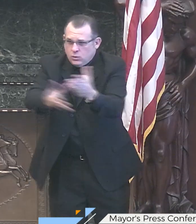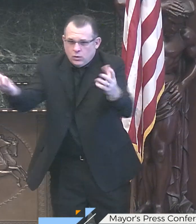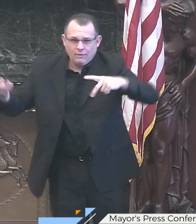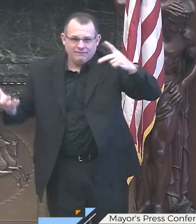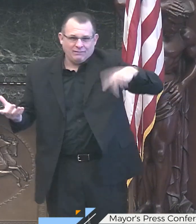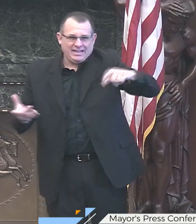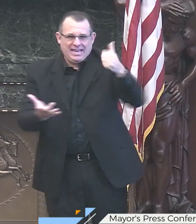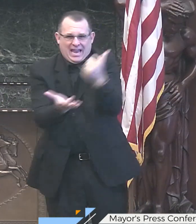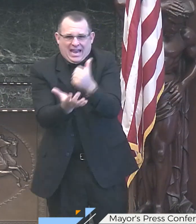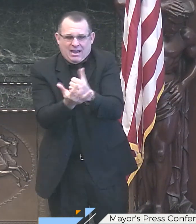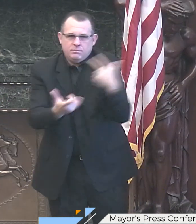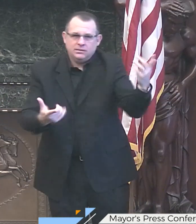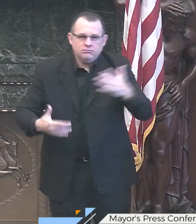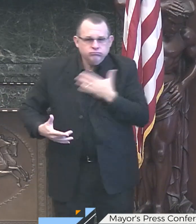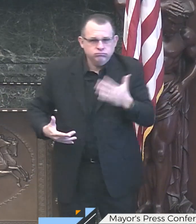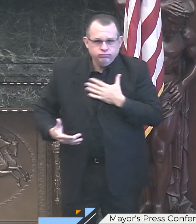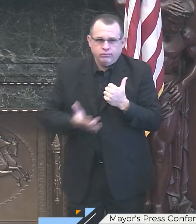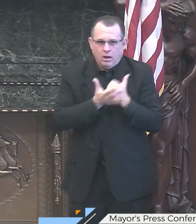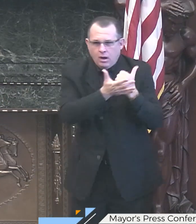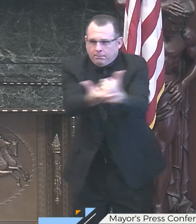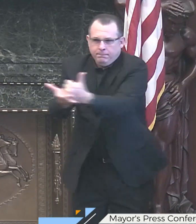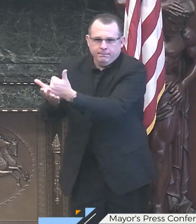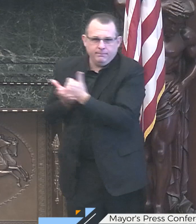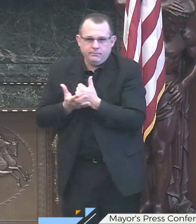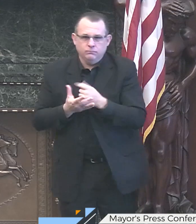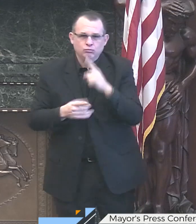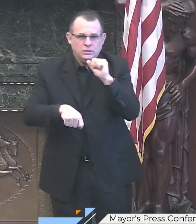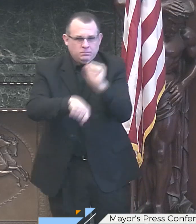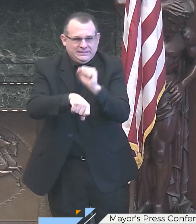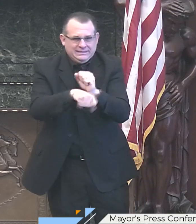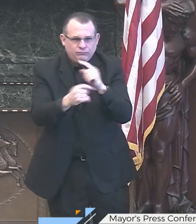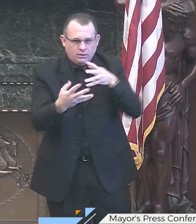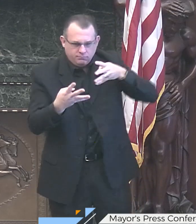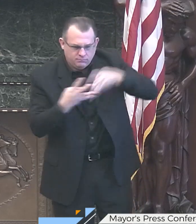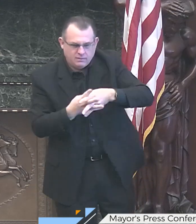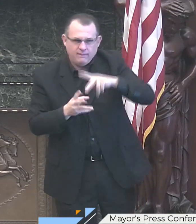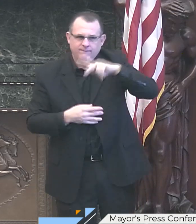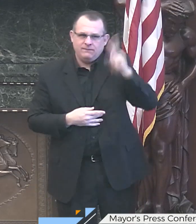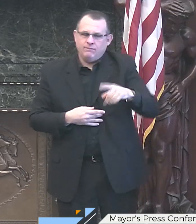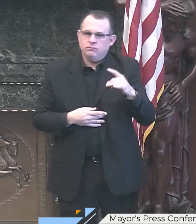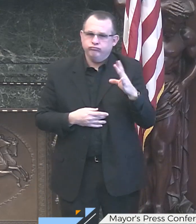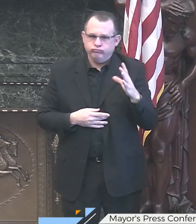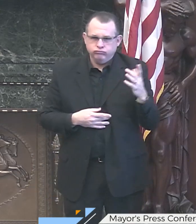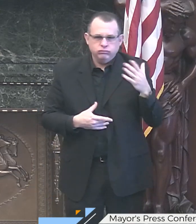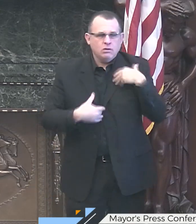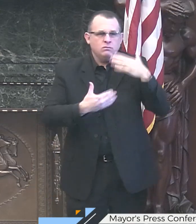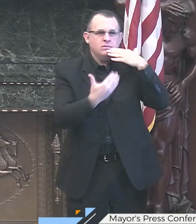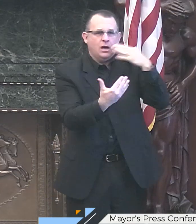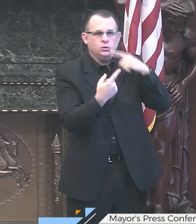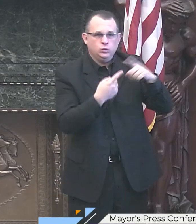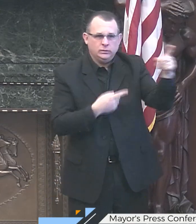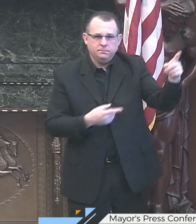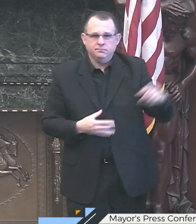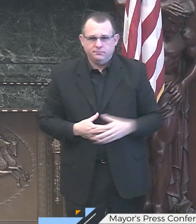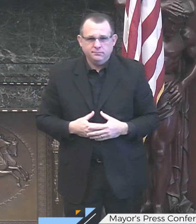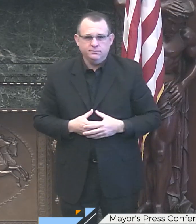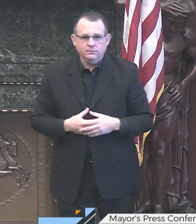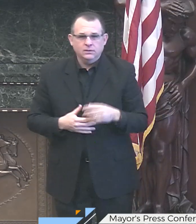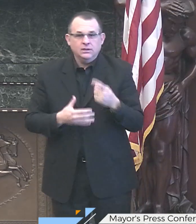family, and his staff are true Philadelphians, and we heartily thank them. Last week, we launched the